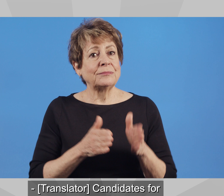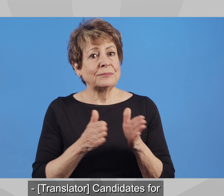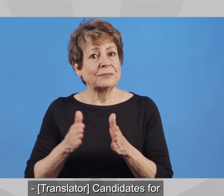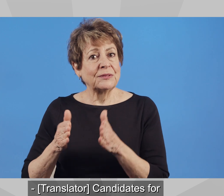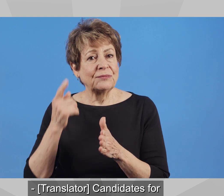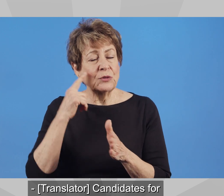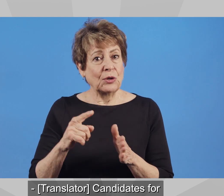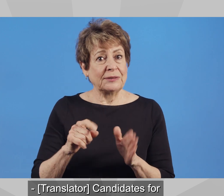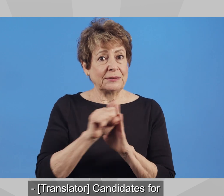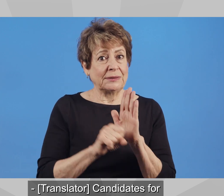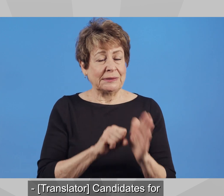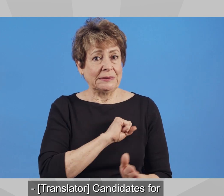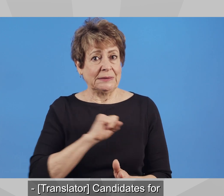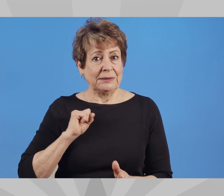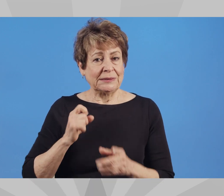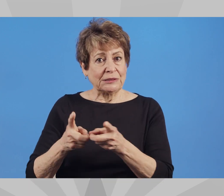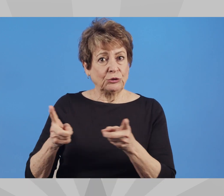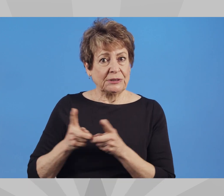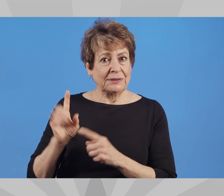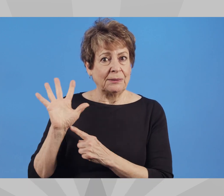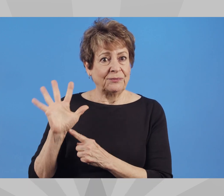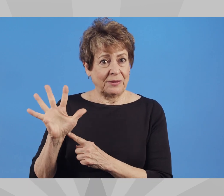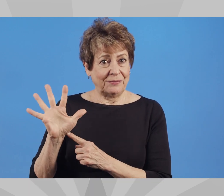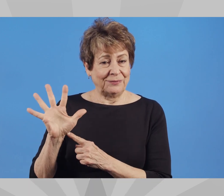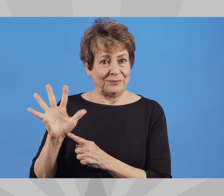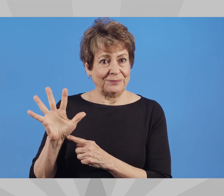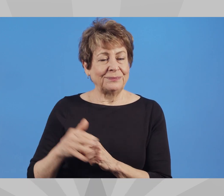Candidates for State Senator, District 5.